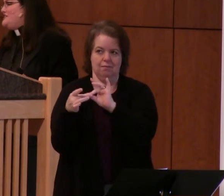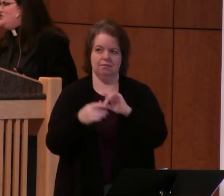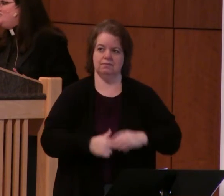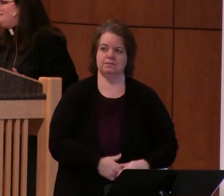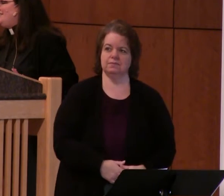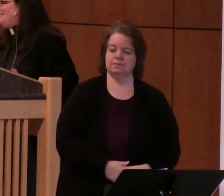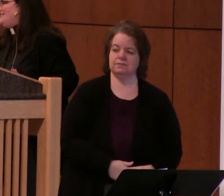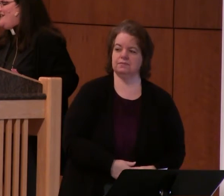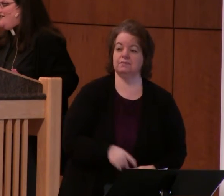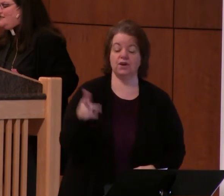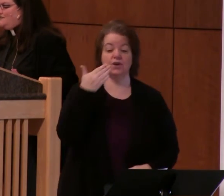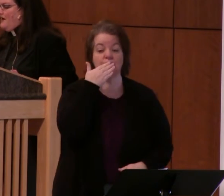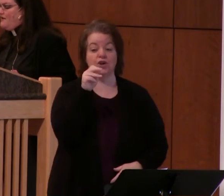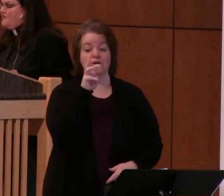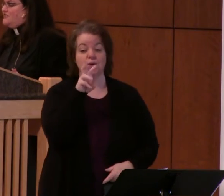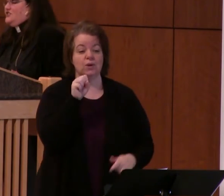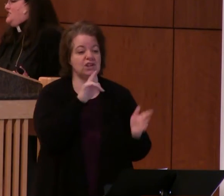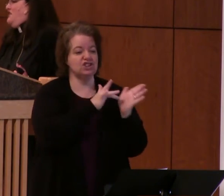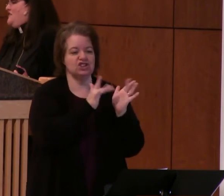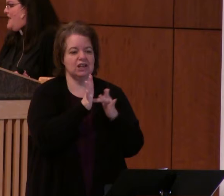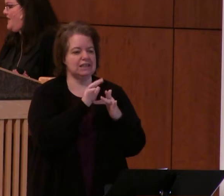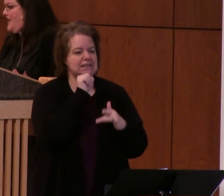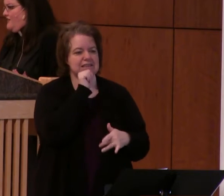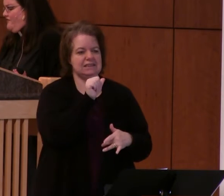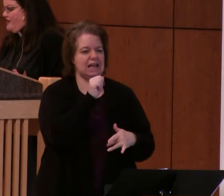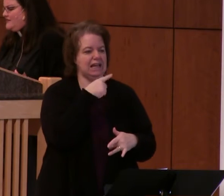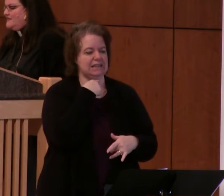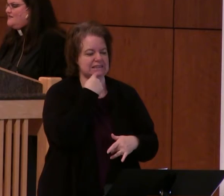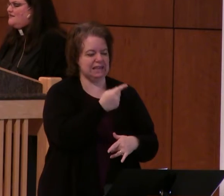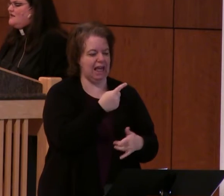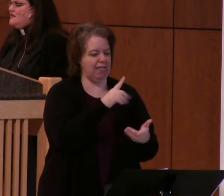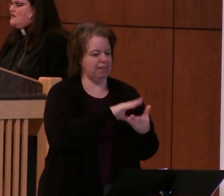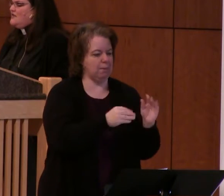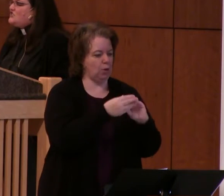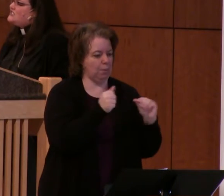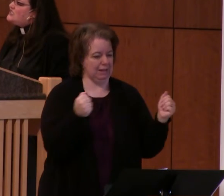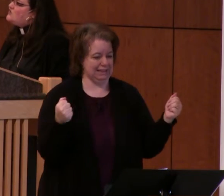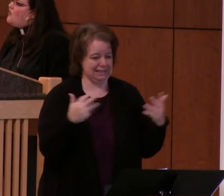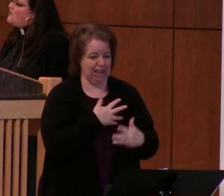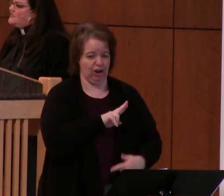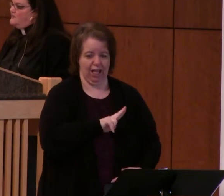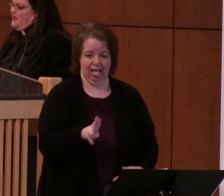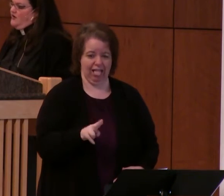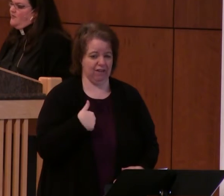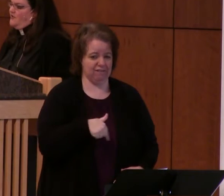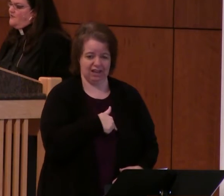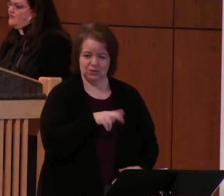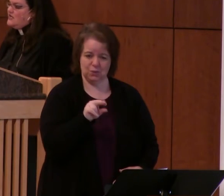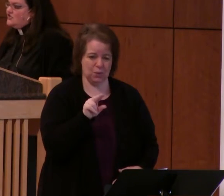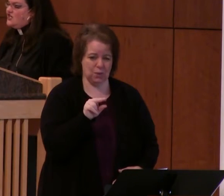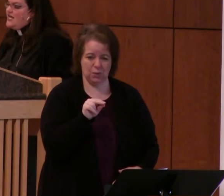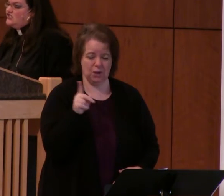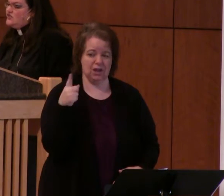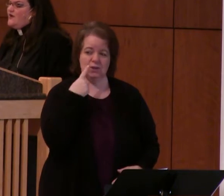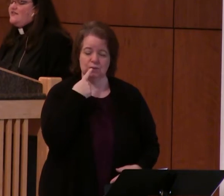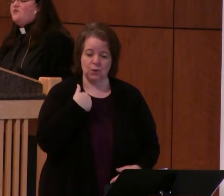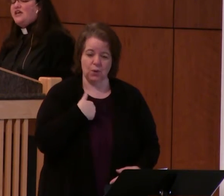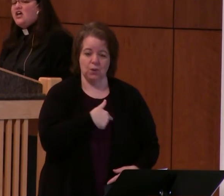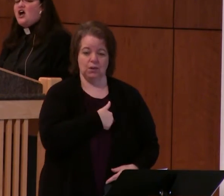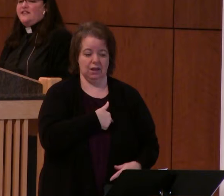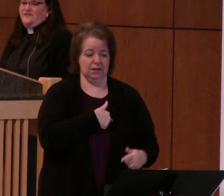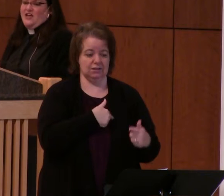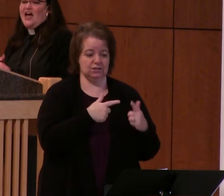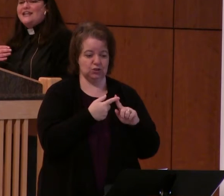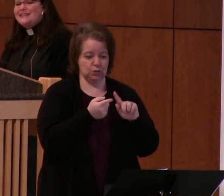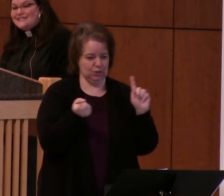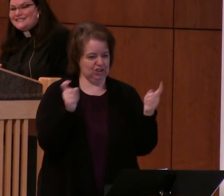The good news is Jesus didn't tell this parable to scare the hell out of us. Jesus told this parable to change the way that